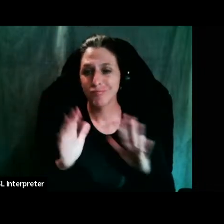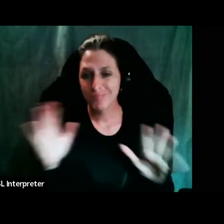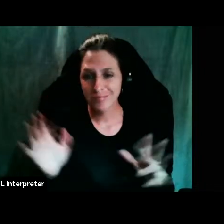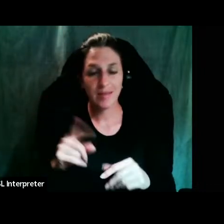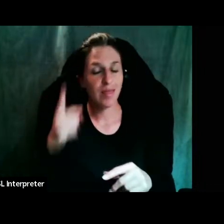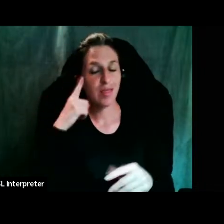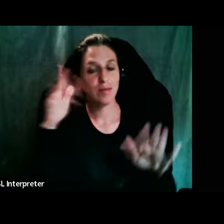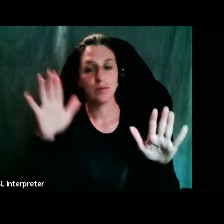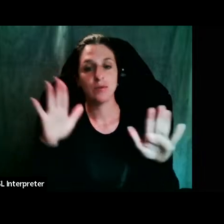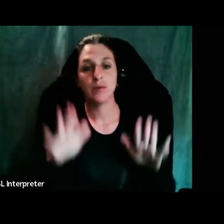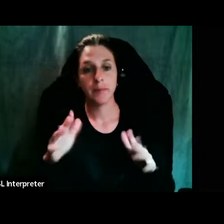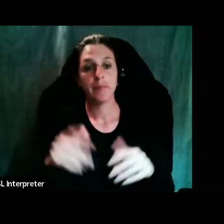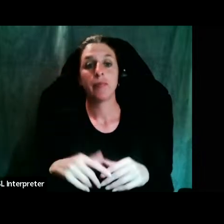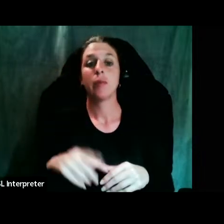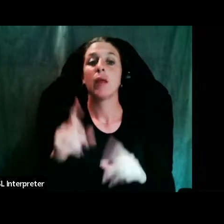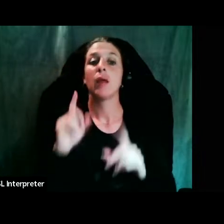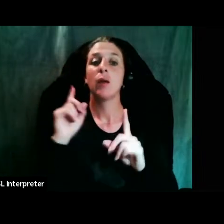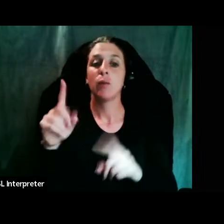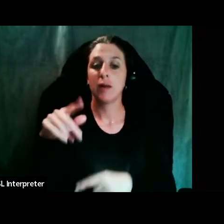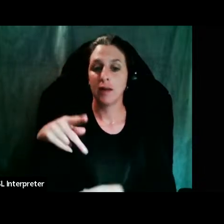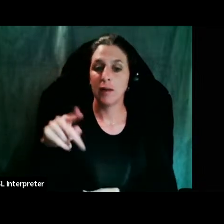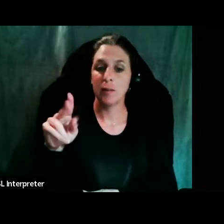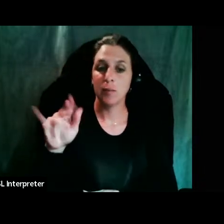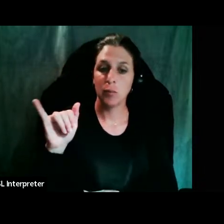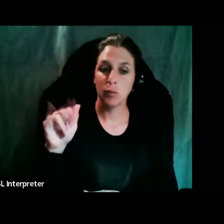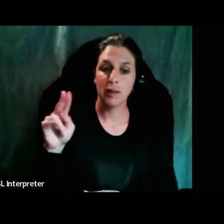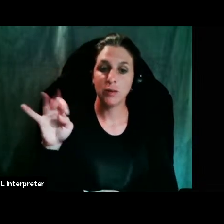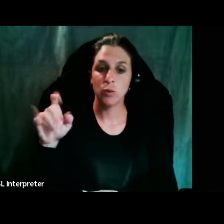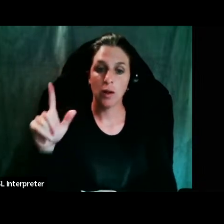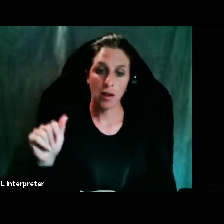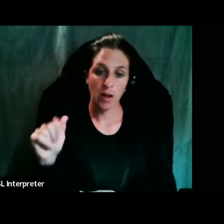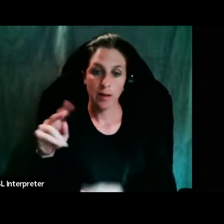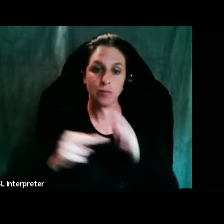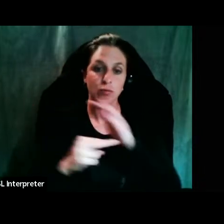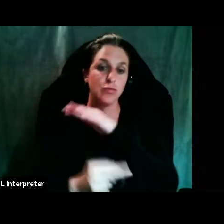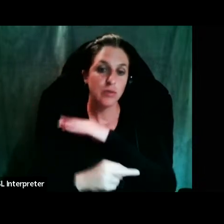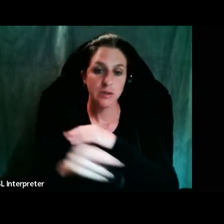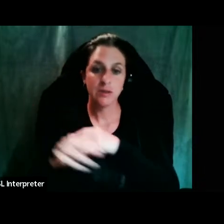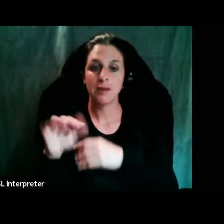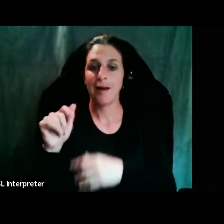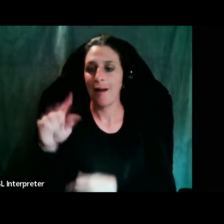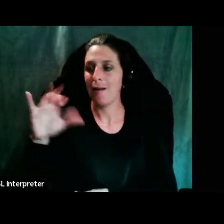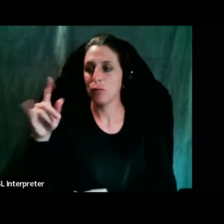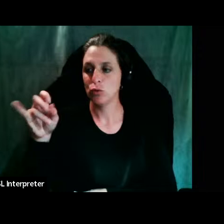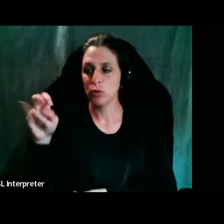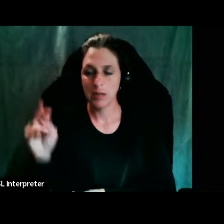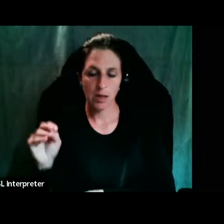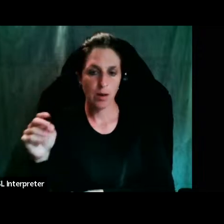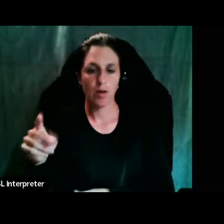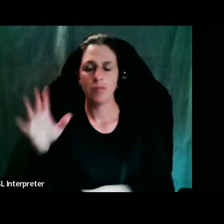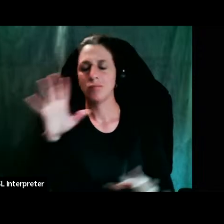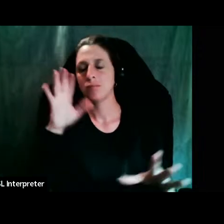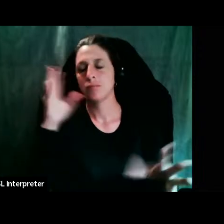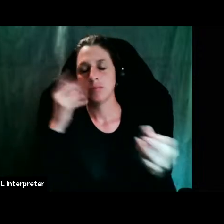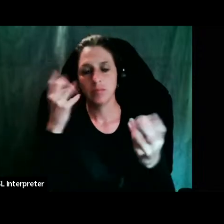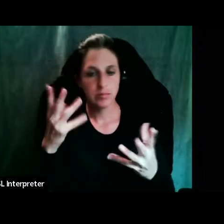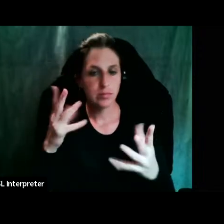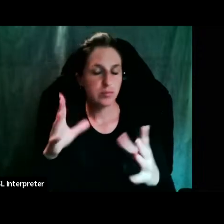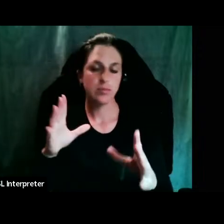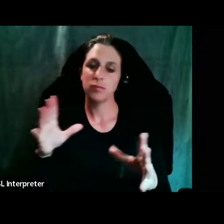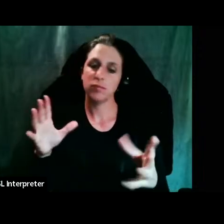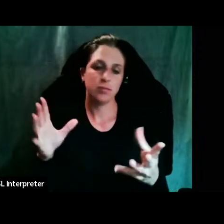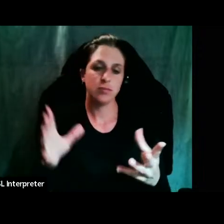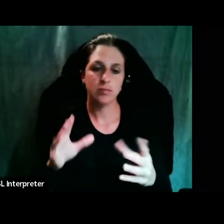I also went to Peninsula Bridge over at Cappuccino. Fantastic graduation. So much energy in the room. It was so